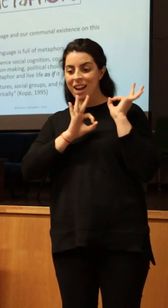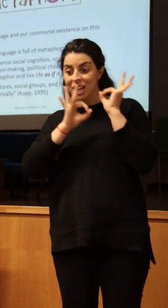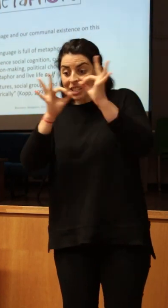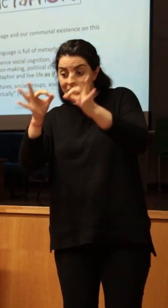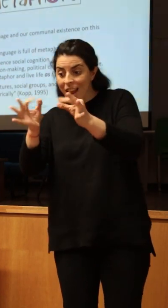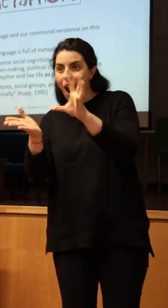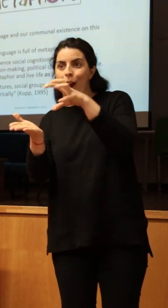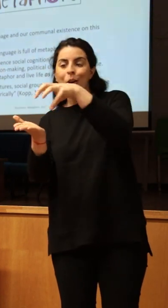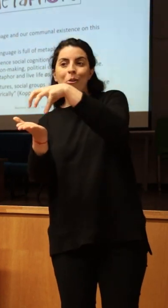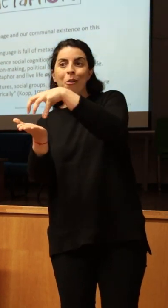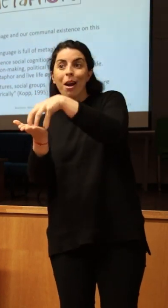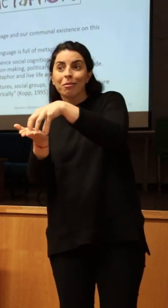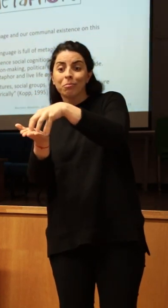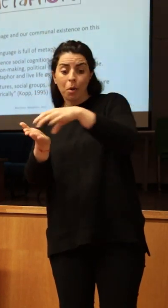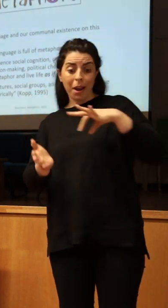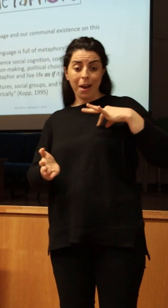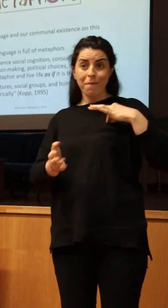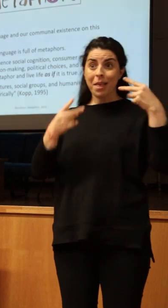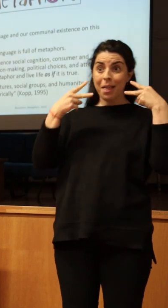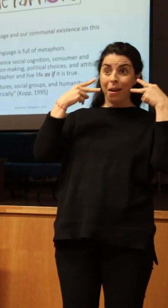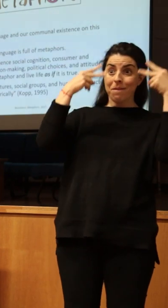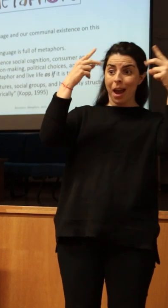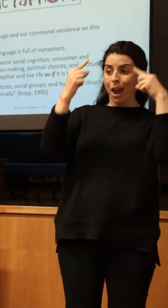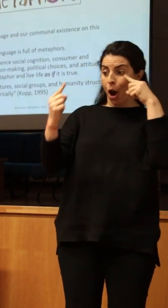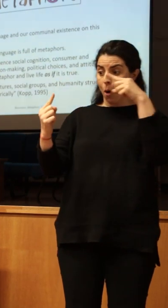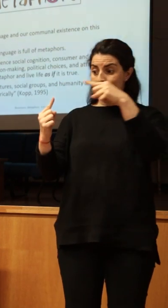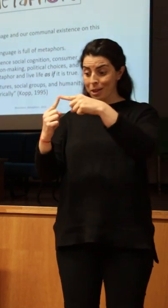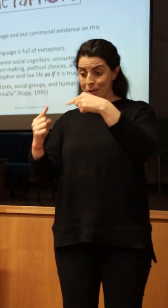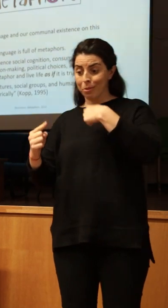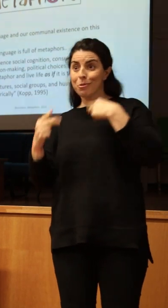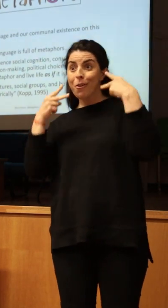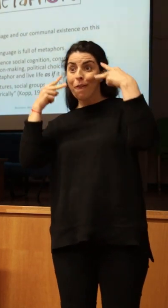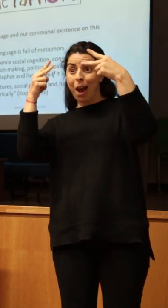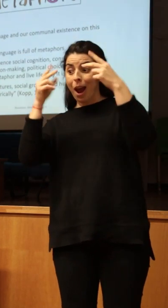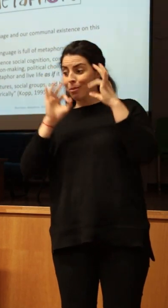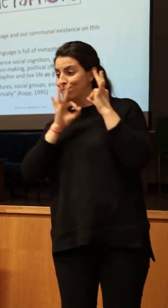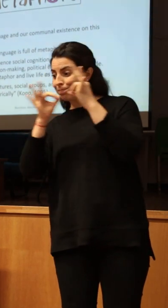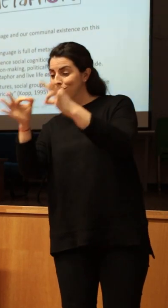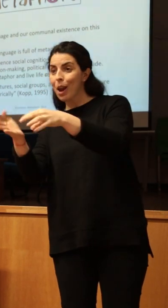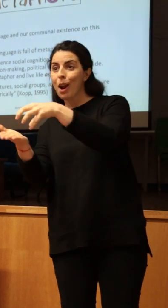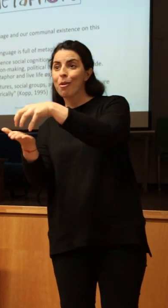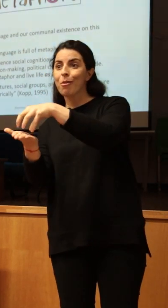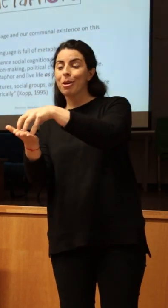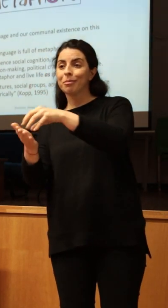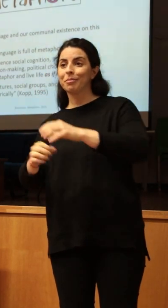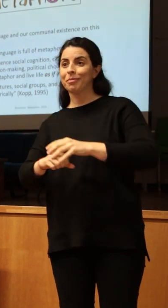journey, ¿verdad? Si la vida es un viaje, entonces tengo que llegar a un destino. And what are the difficulties